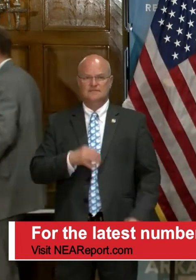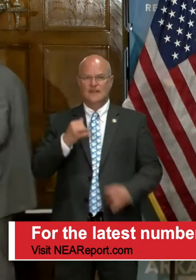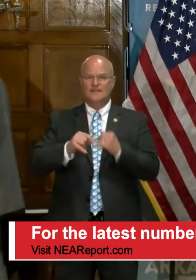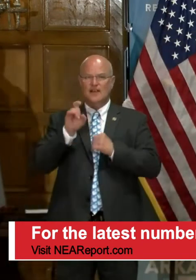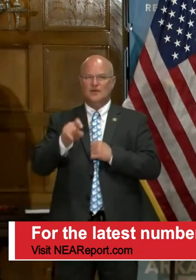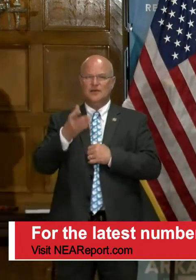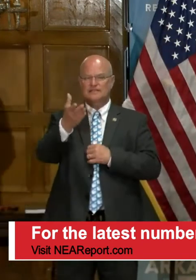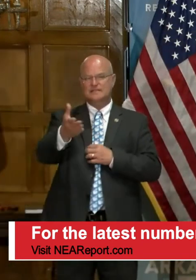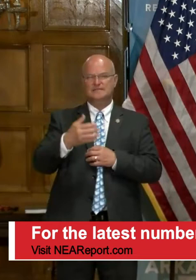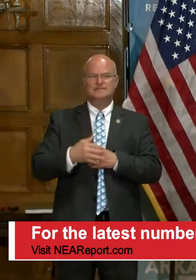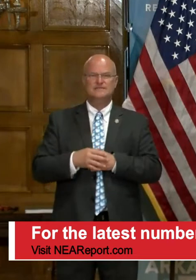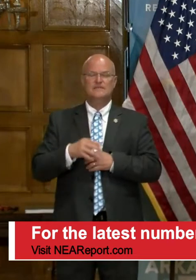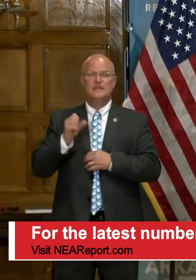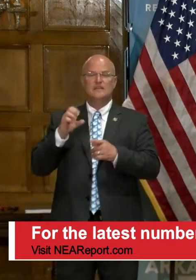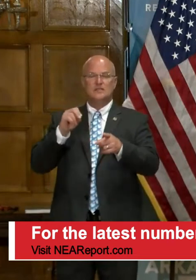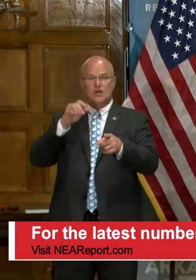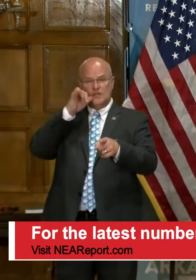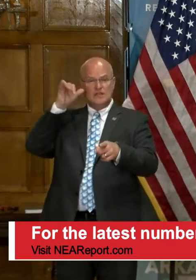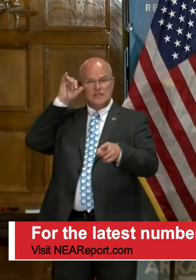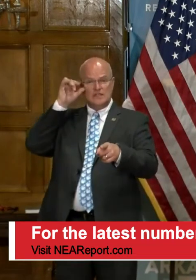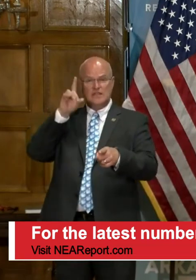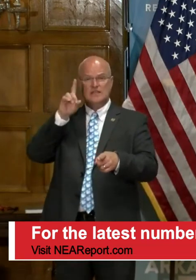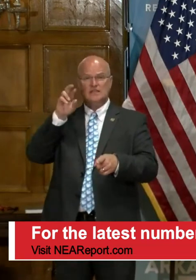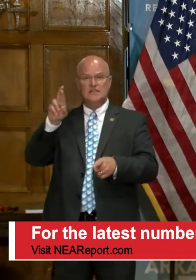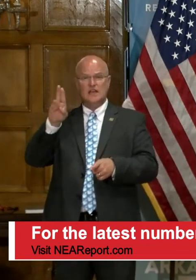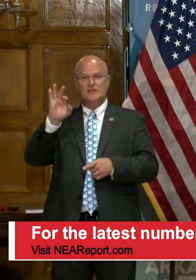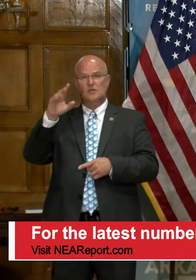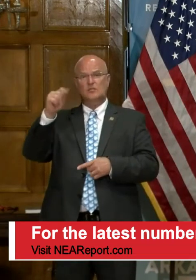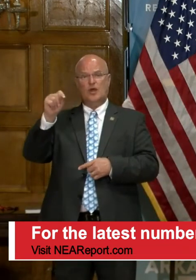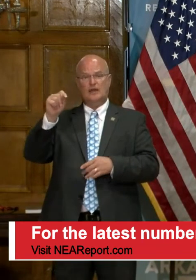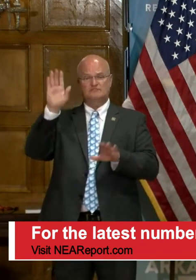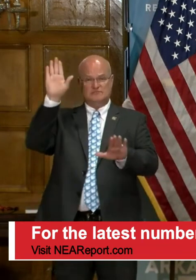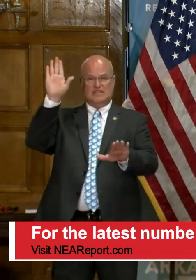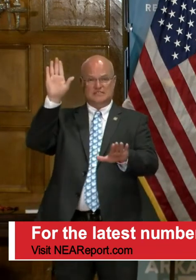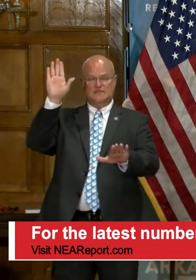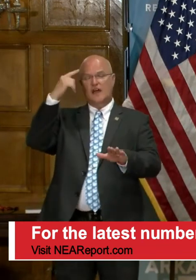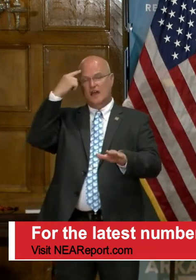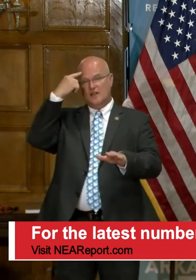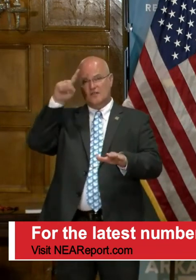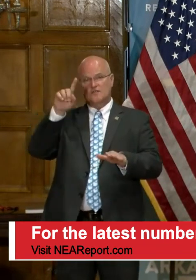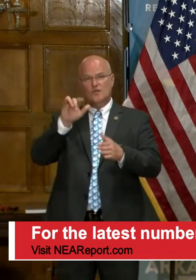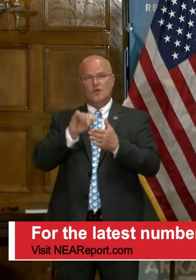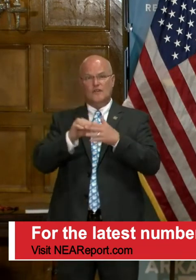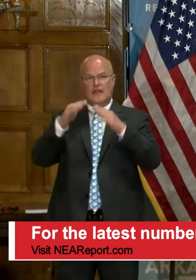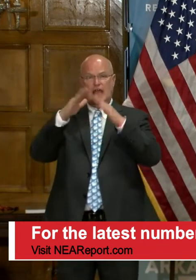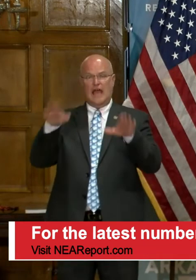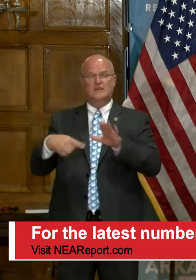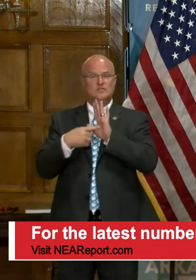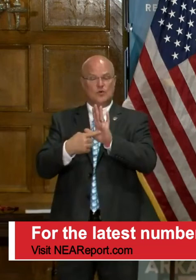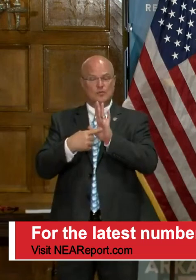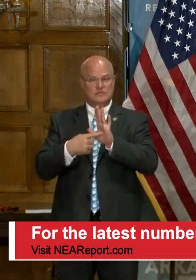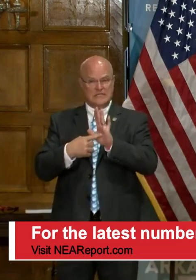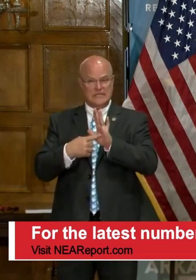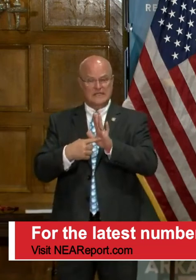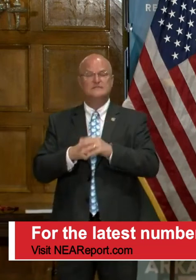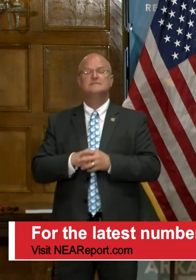Final question. So yesterday, Dr. Bright testified for the House of